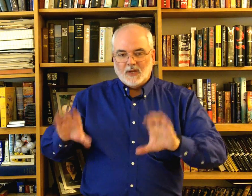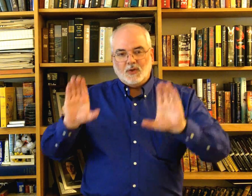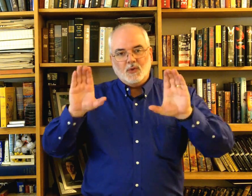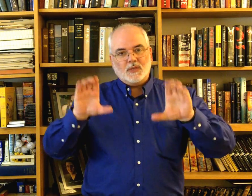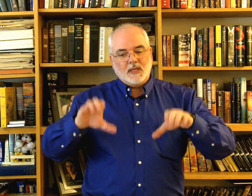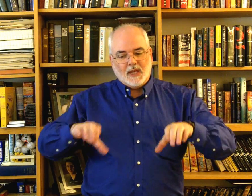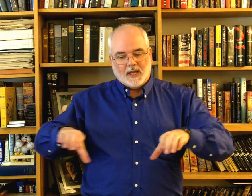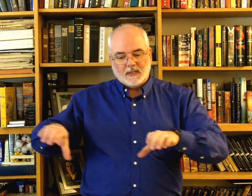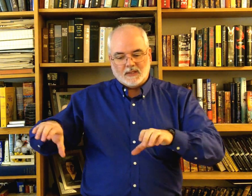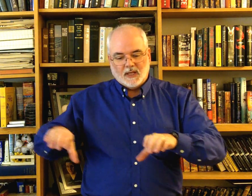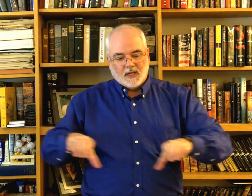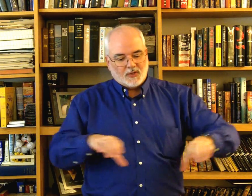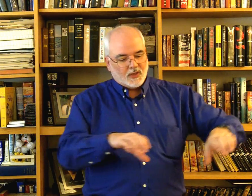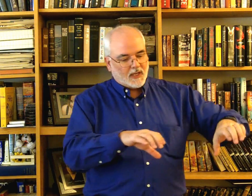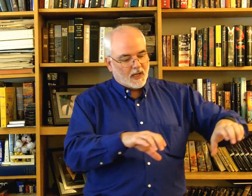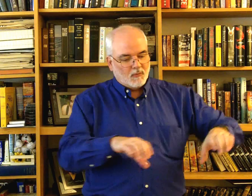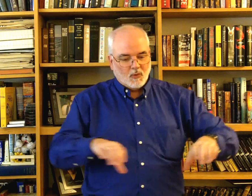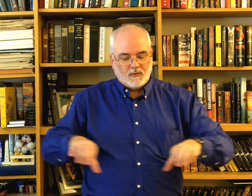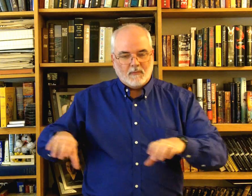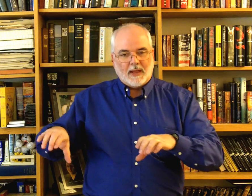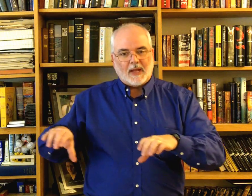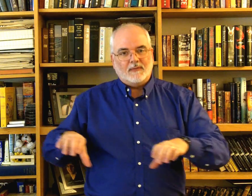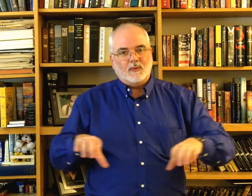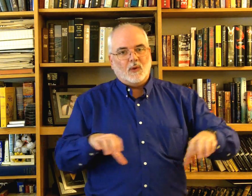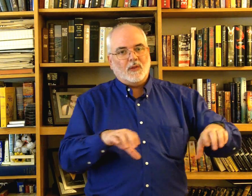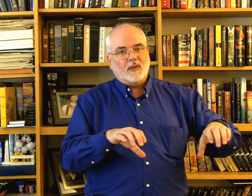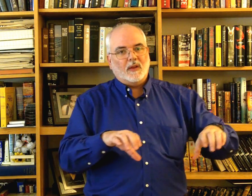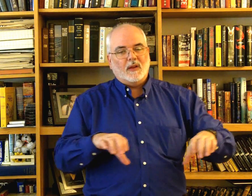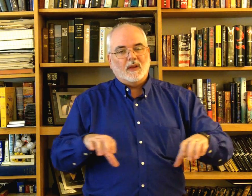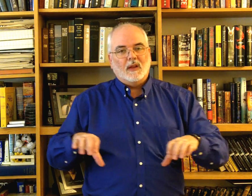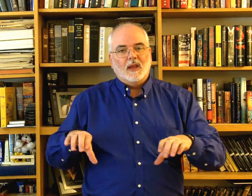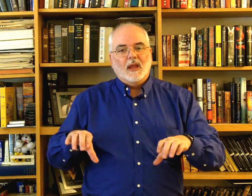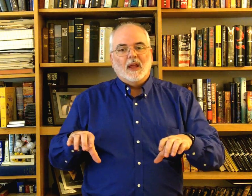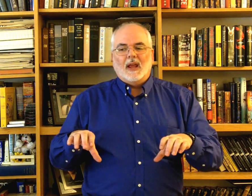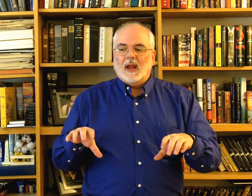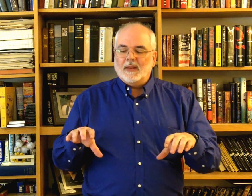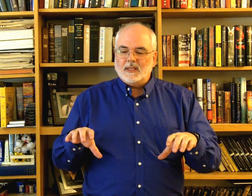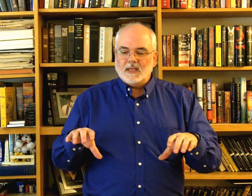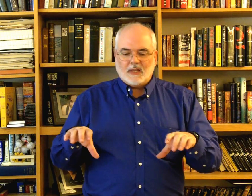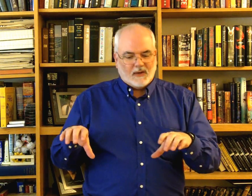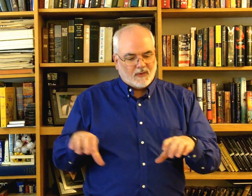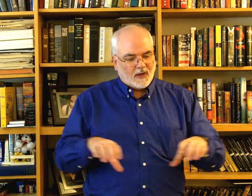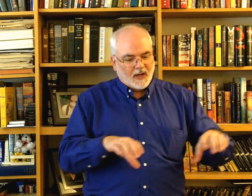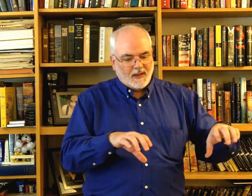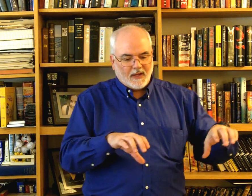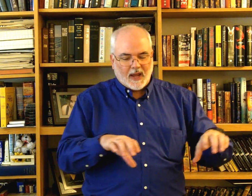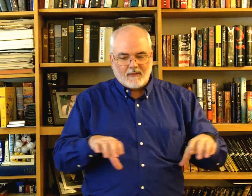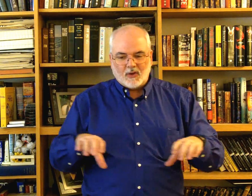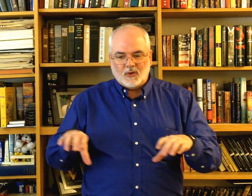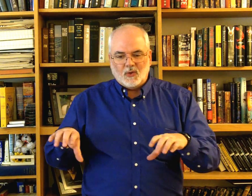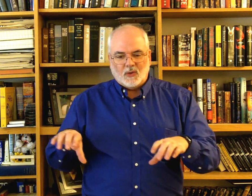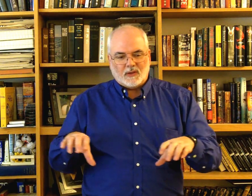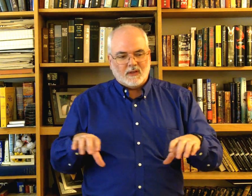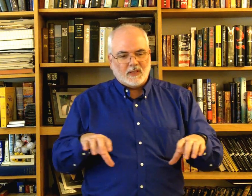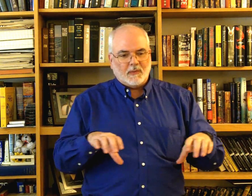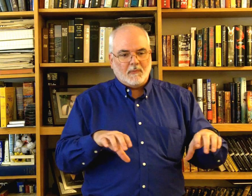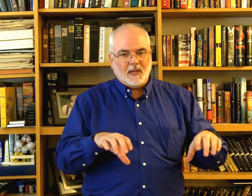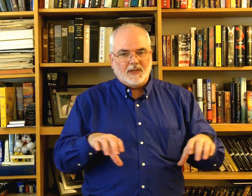Two C hands just kind of moving back and forth. And this is a sign for anything having to do with something being